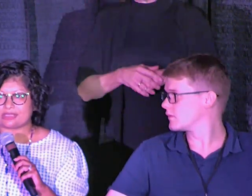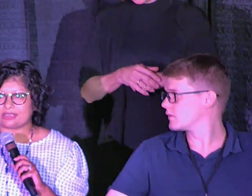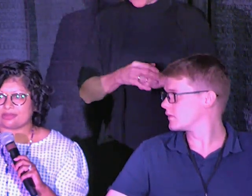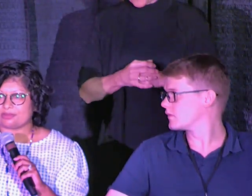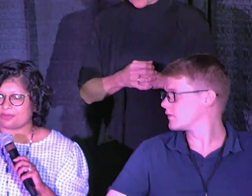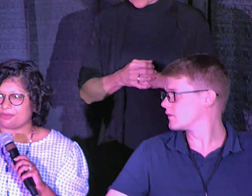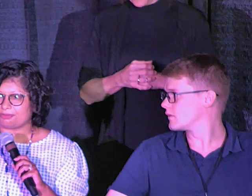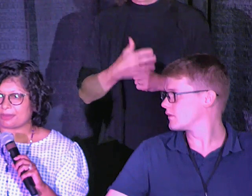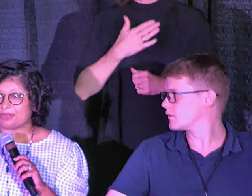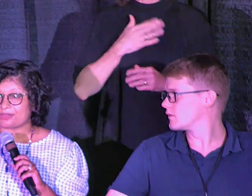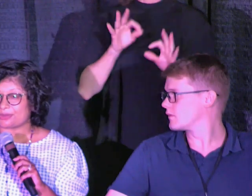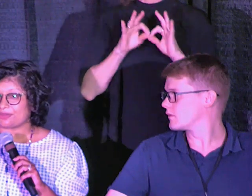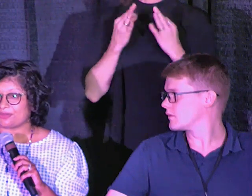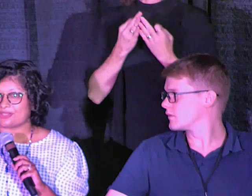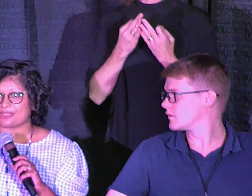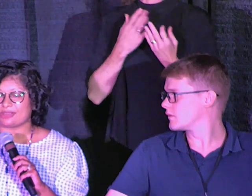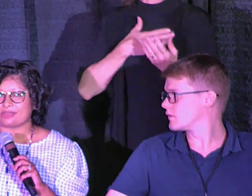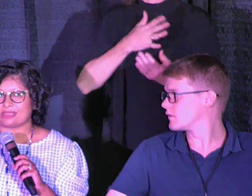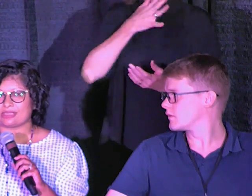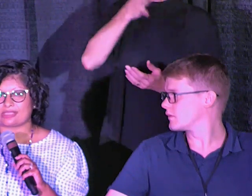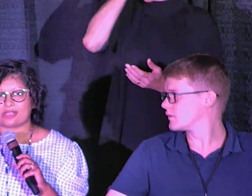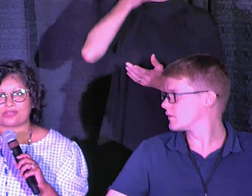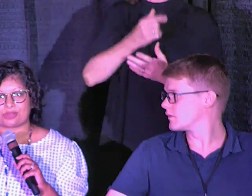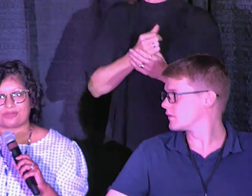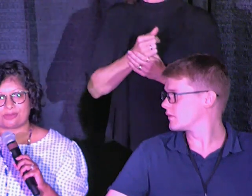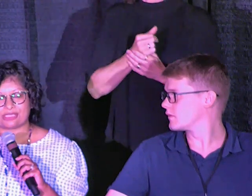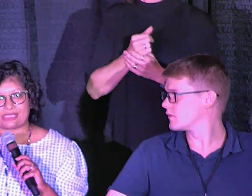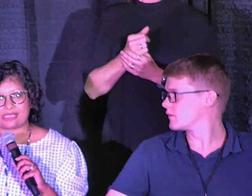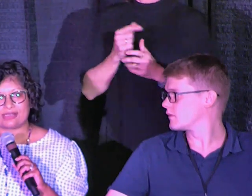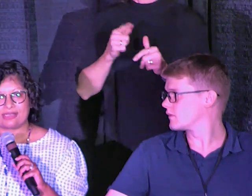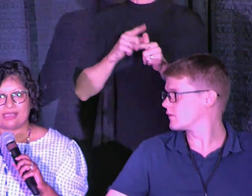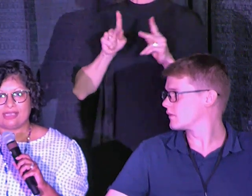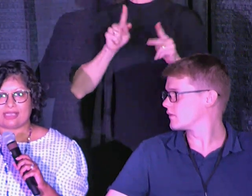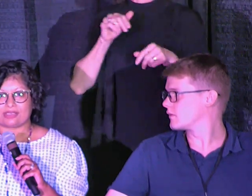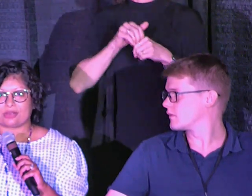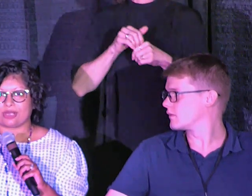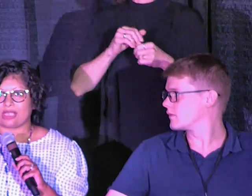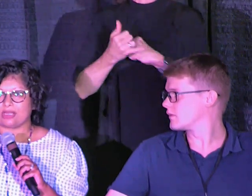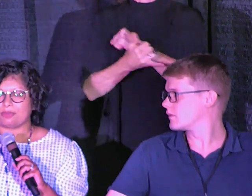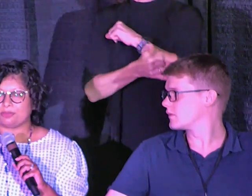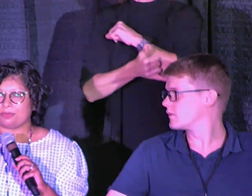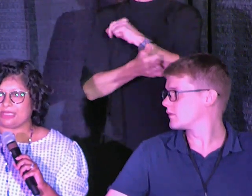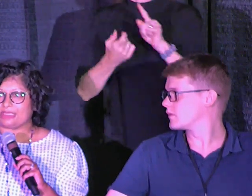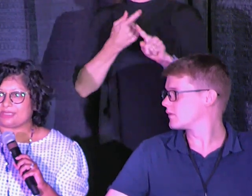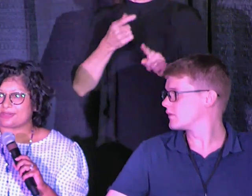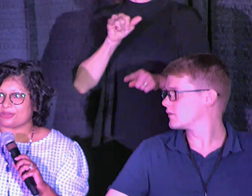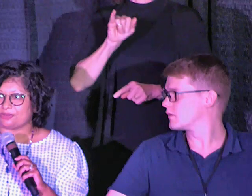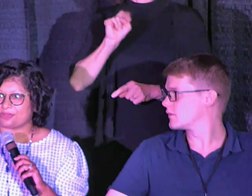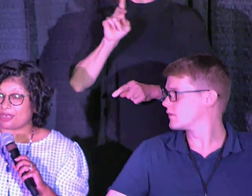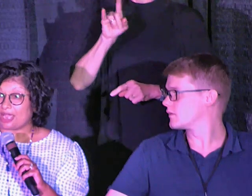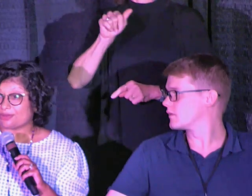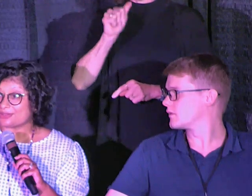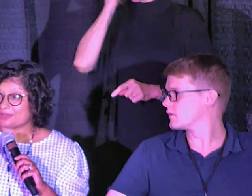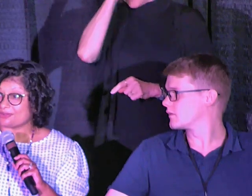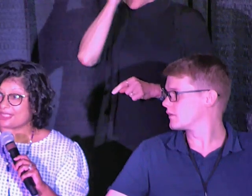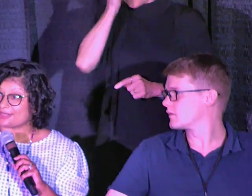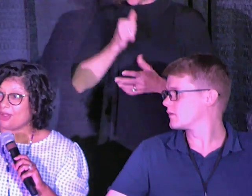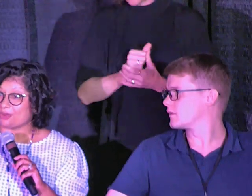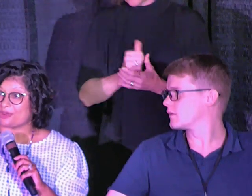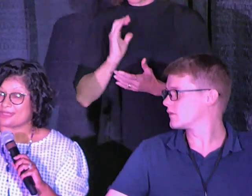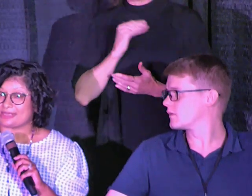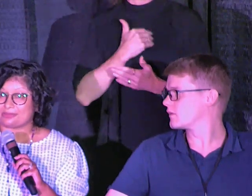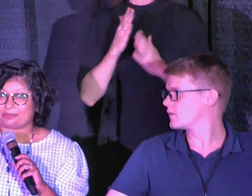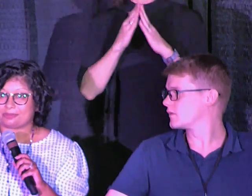was my parents were the first in this country from India. And growing up, our house served